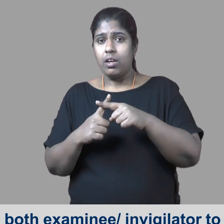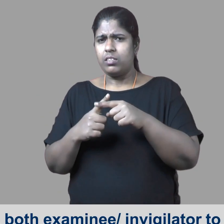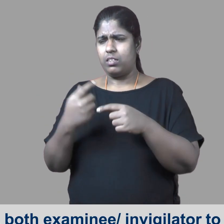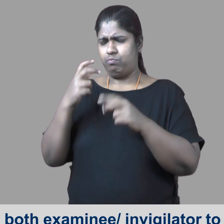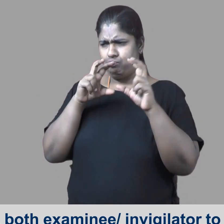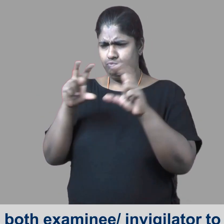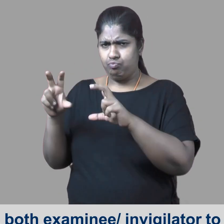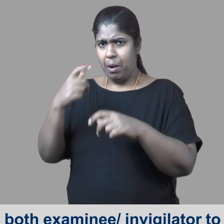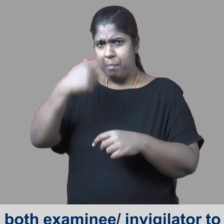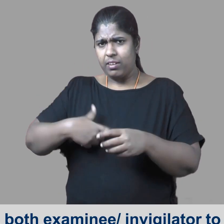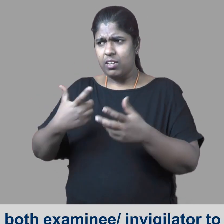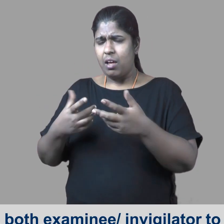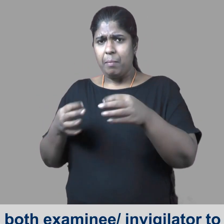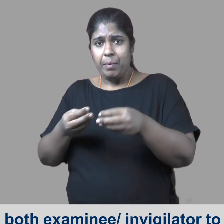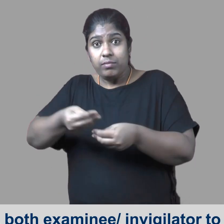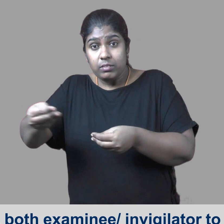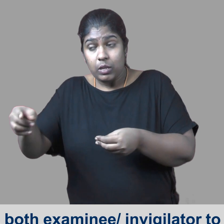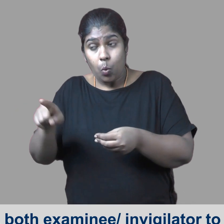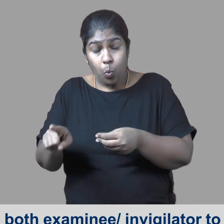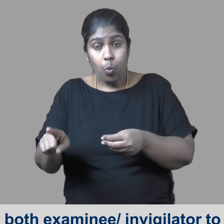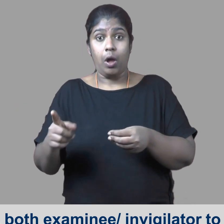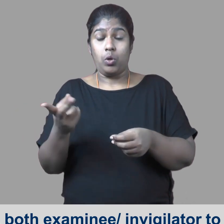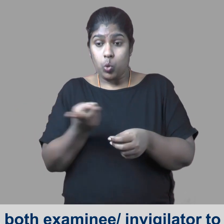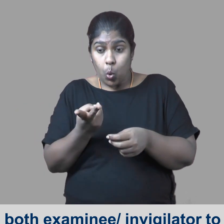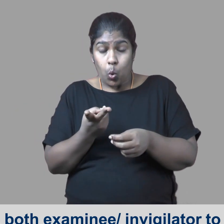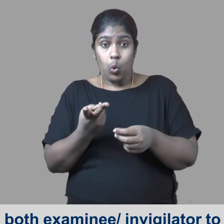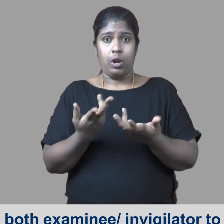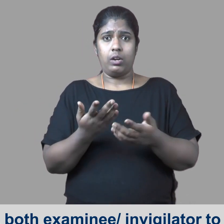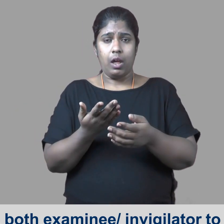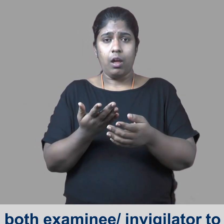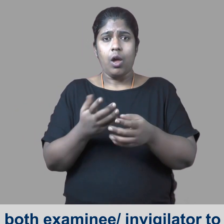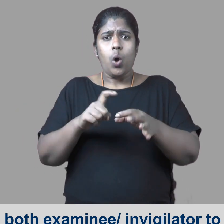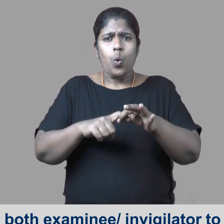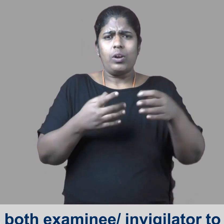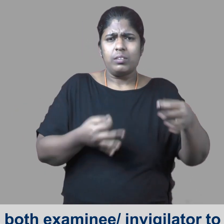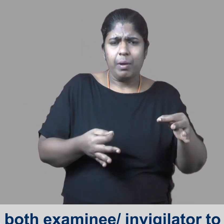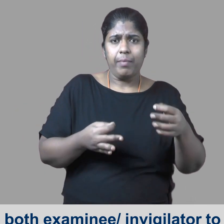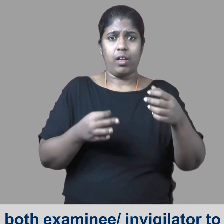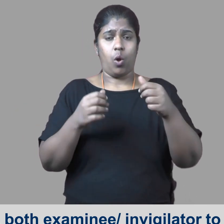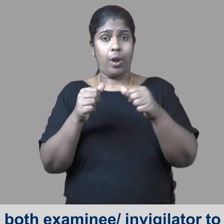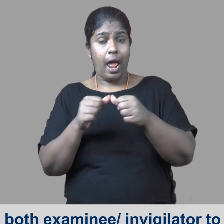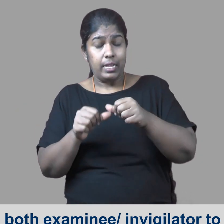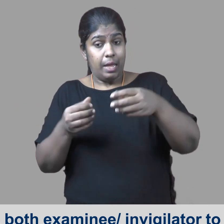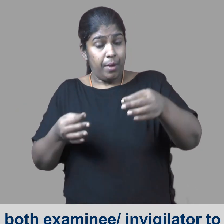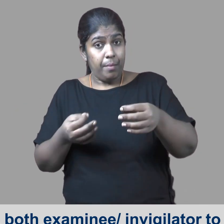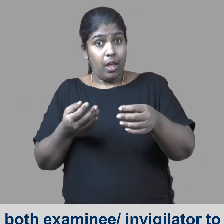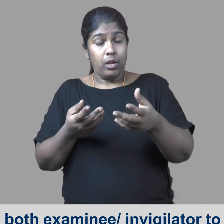For pen and paper based tests, both examinee and